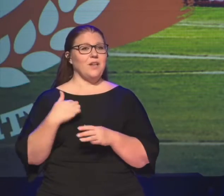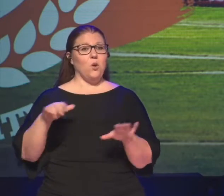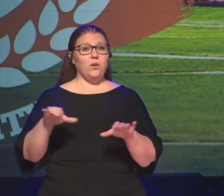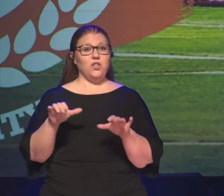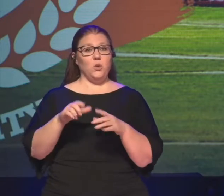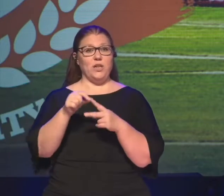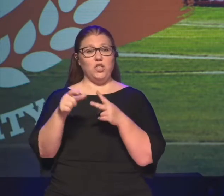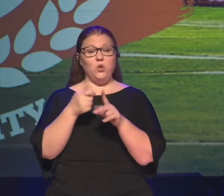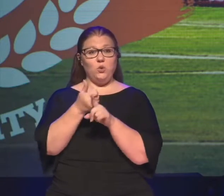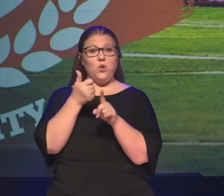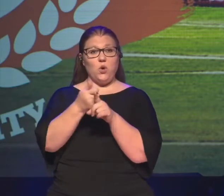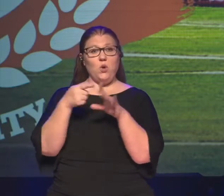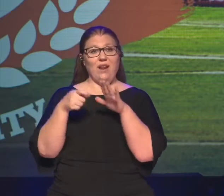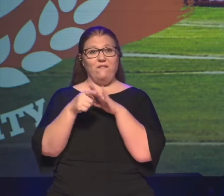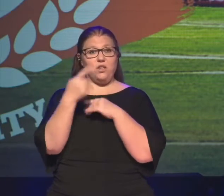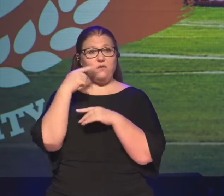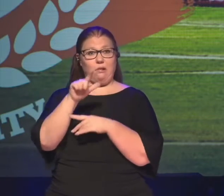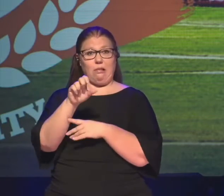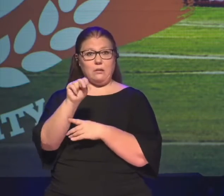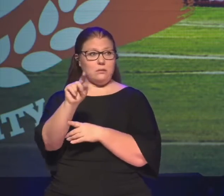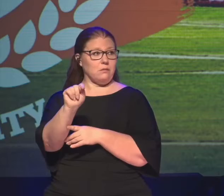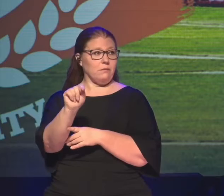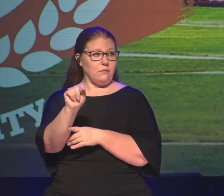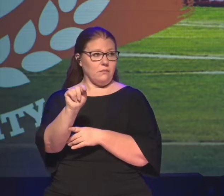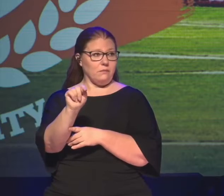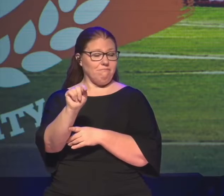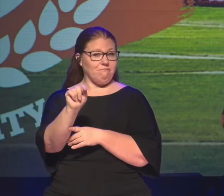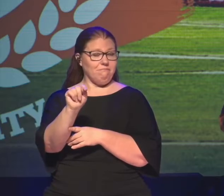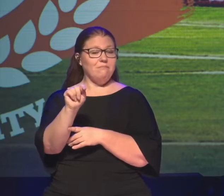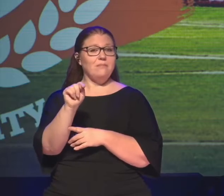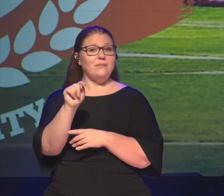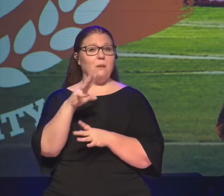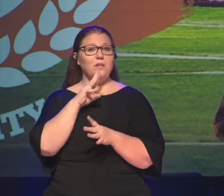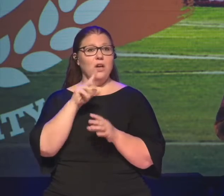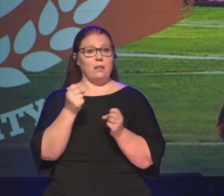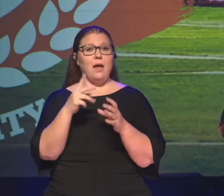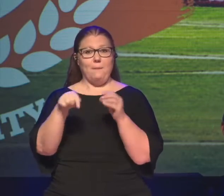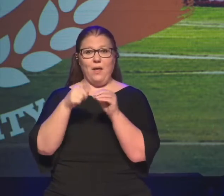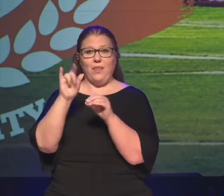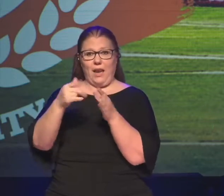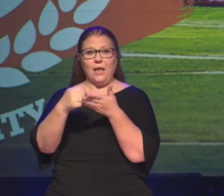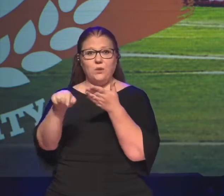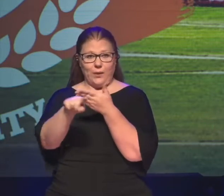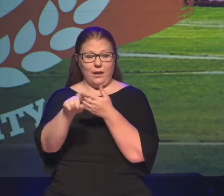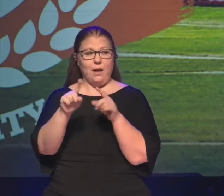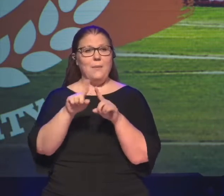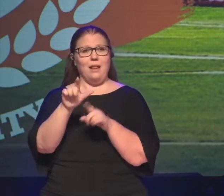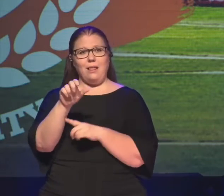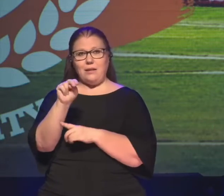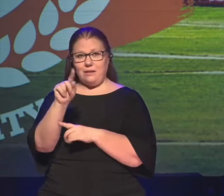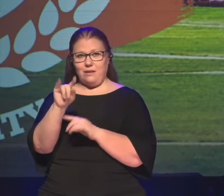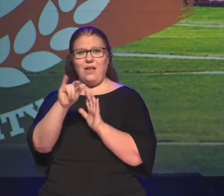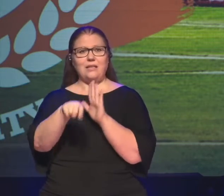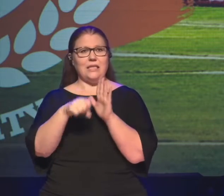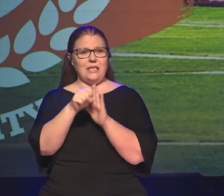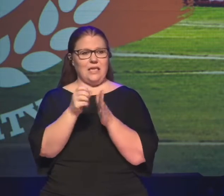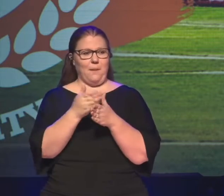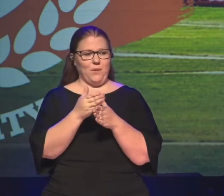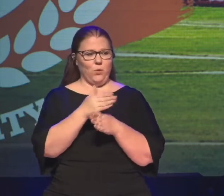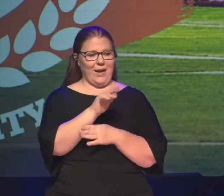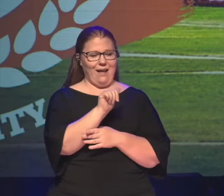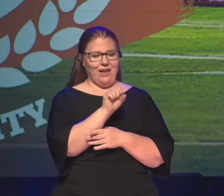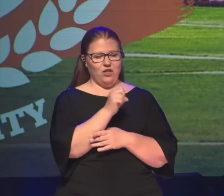your own adventure for Lent. A choose your own adventure for Lent. I'm going to be talking a lot about that next week, but Lent is the season between